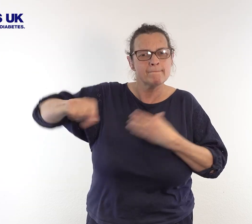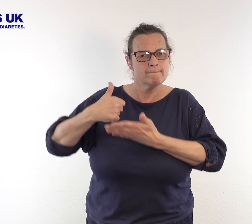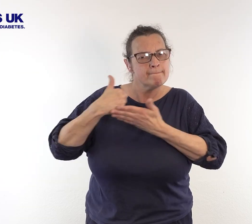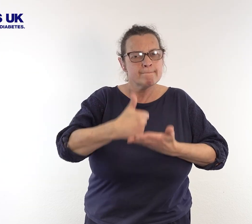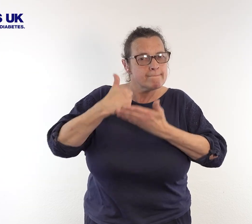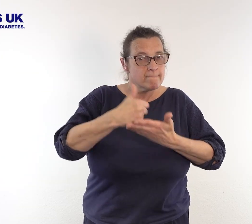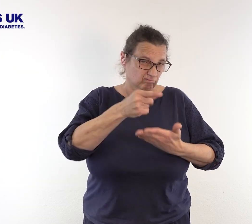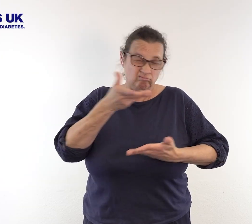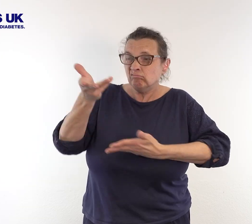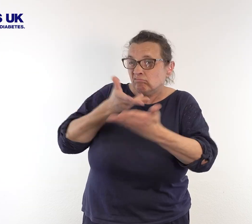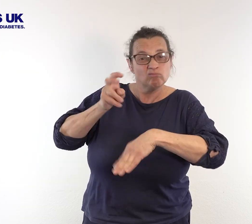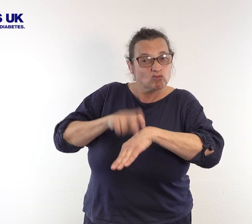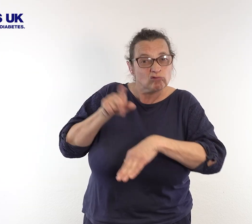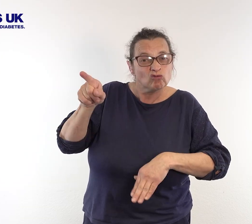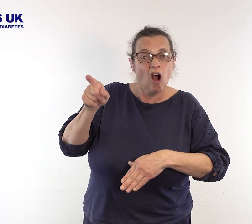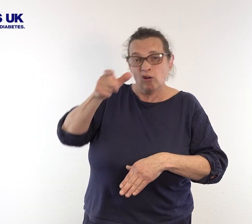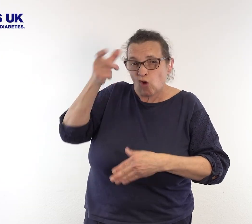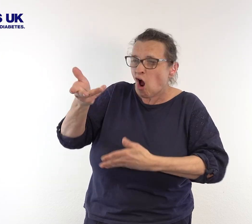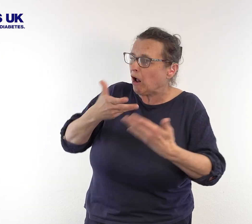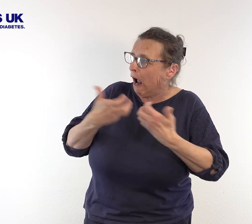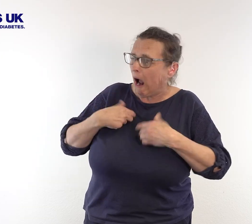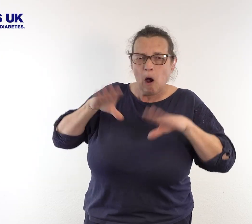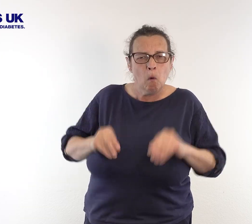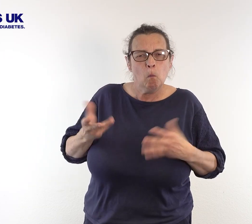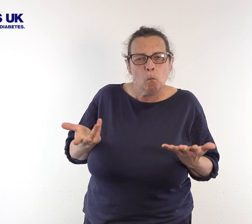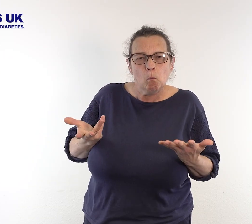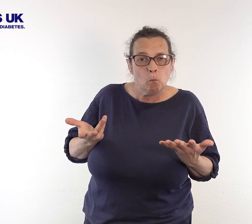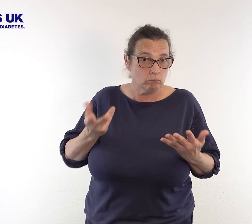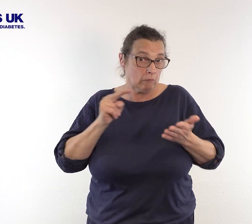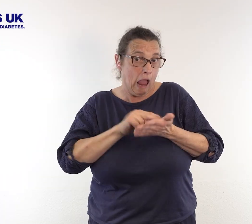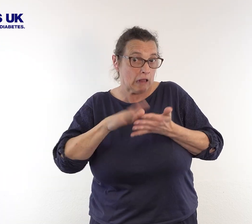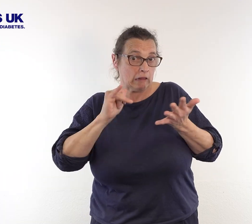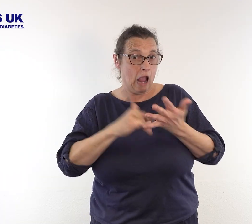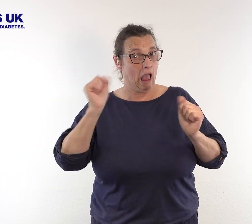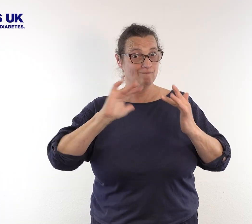to quit if you have support. You should speak to your doctor or nurse about quitting.